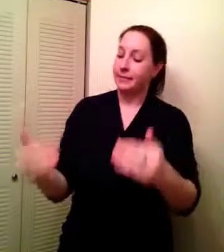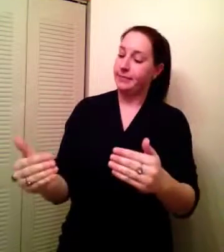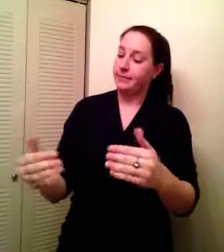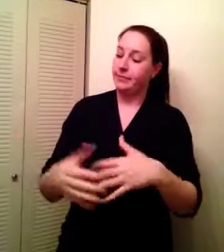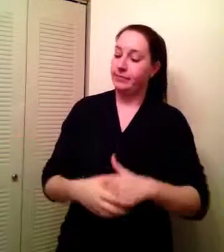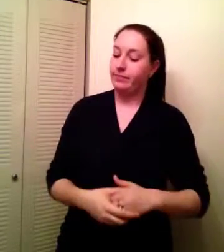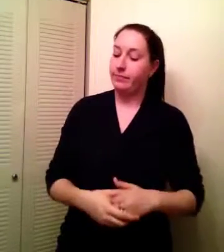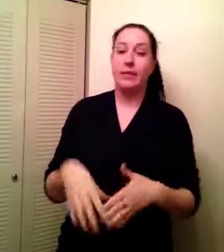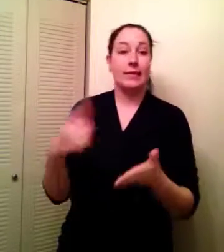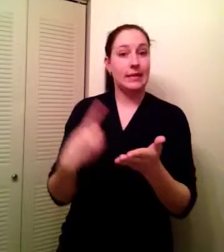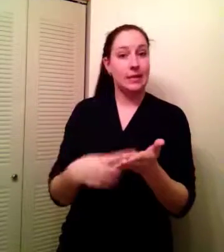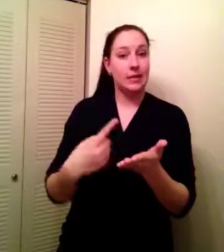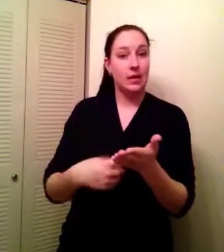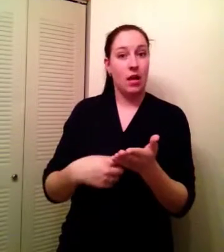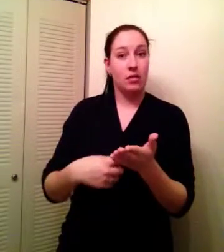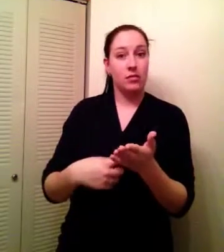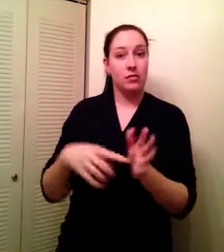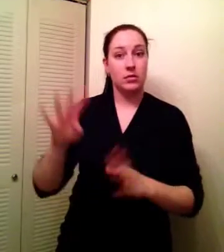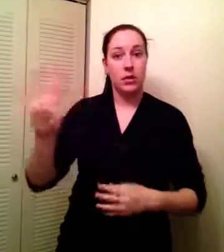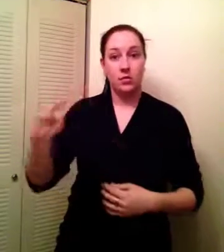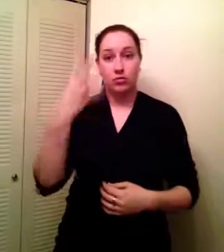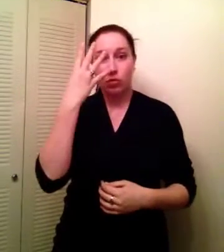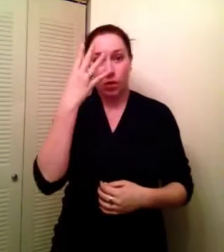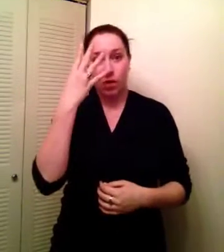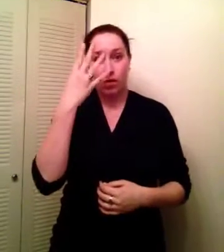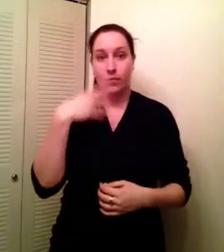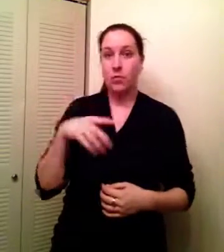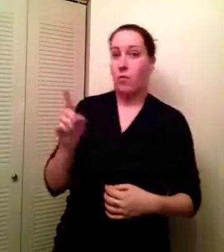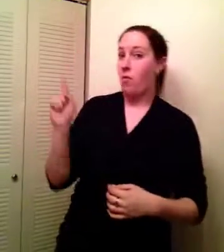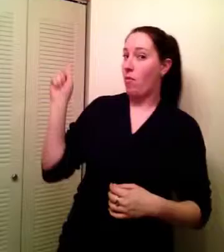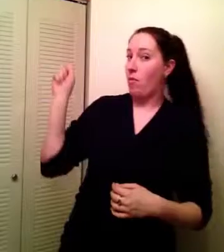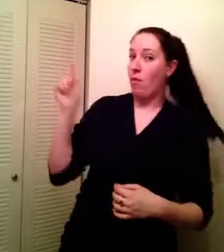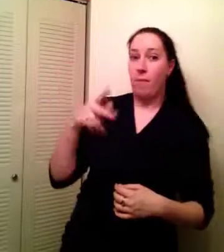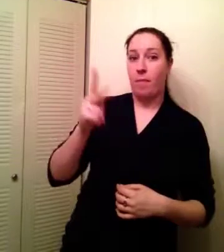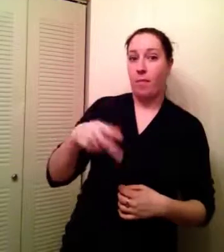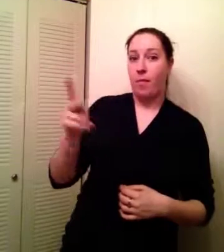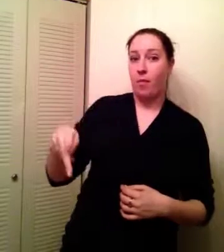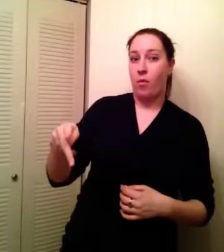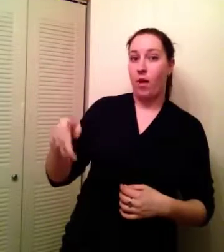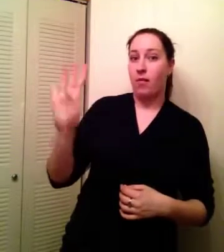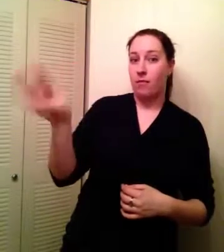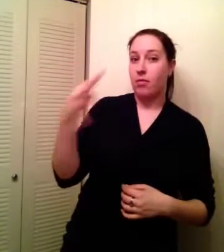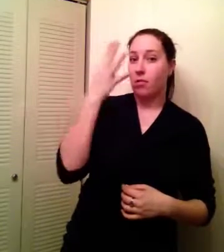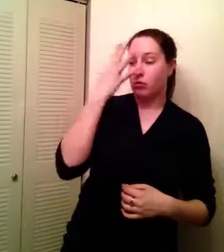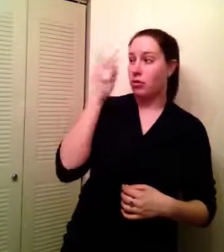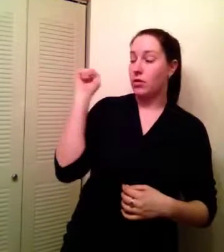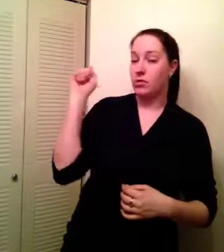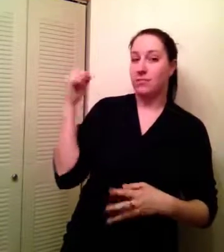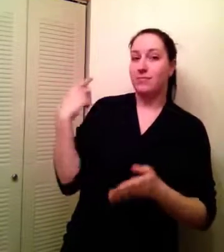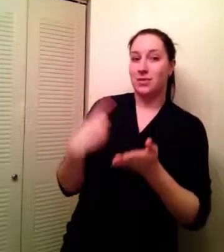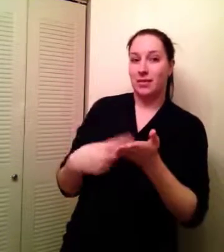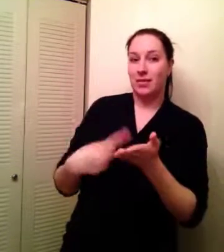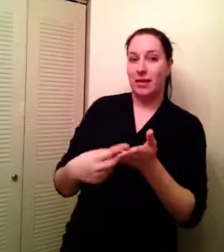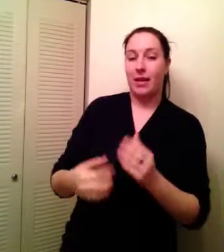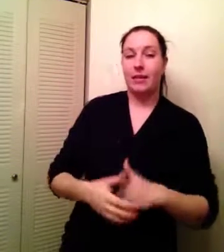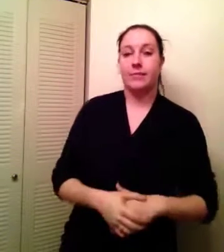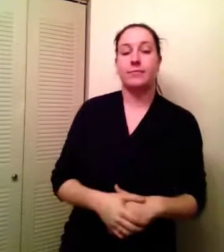jails. We'll run through the jail slides that I put up for you. There's some interesting pieces about jails. I wish we had more time to talk about